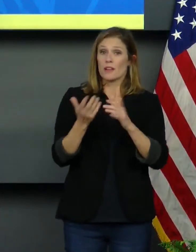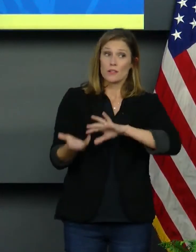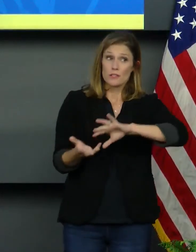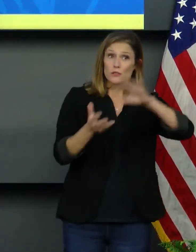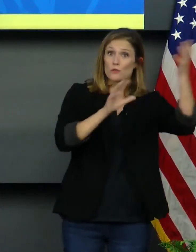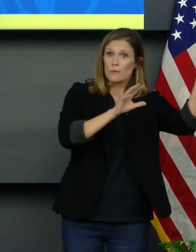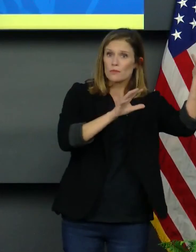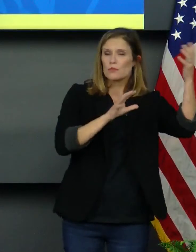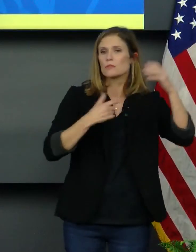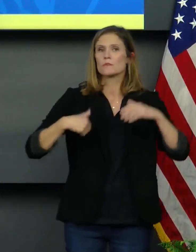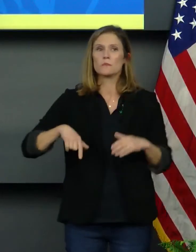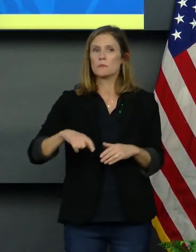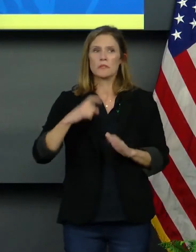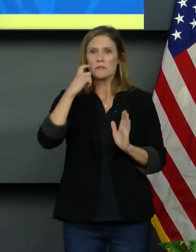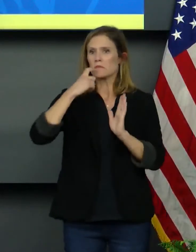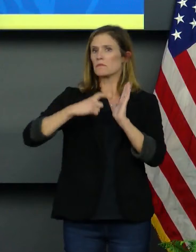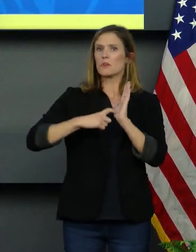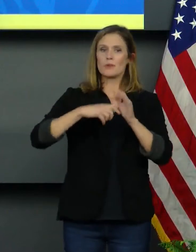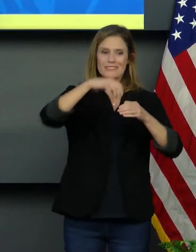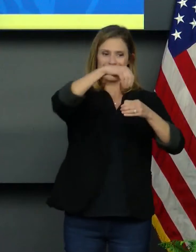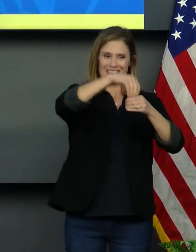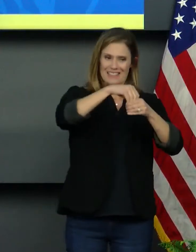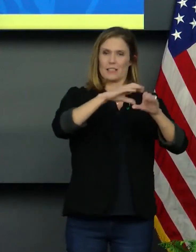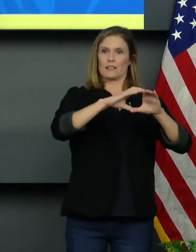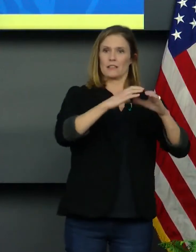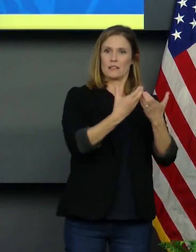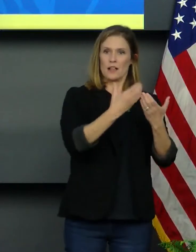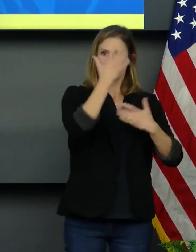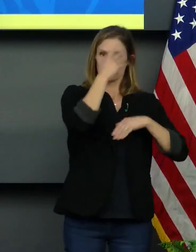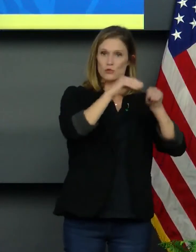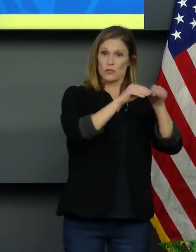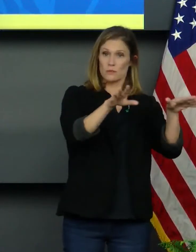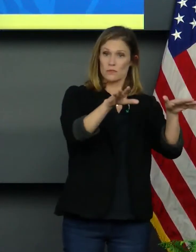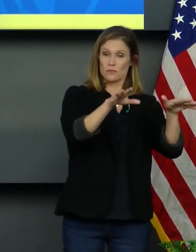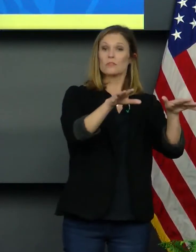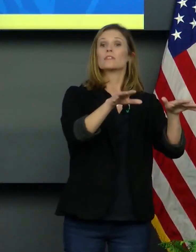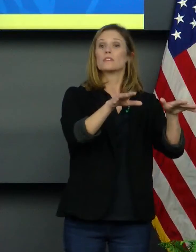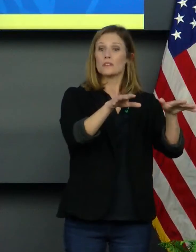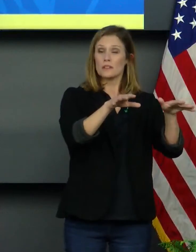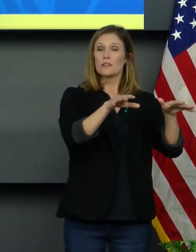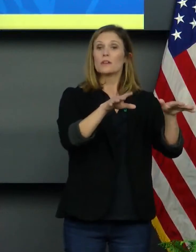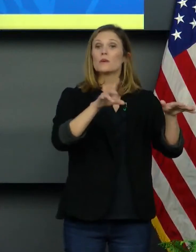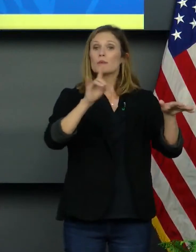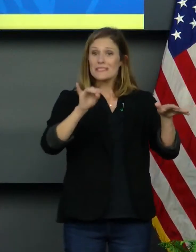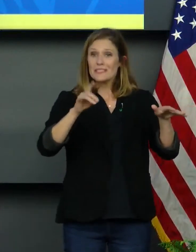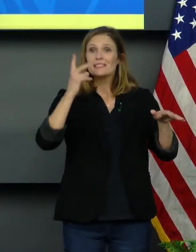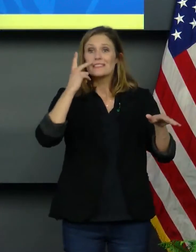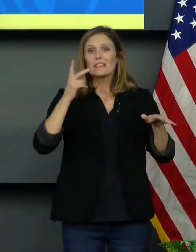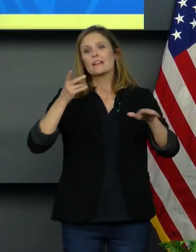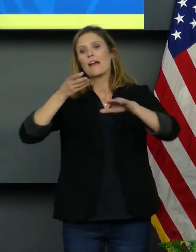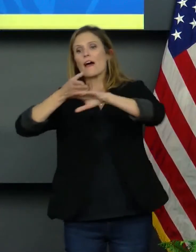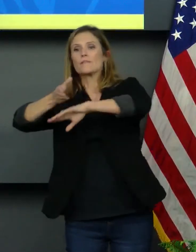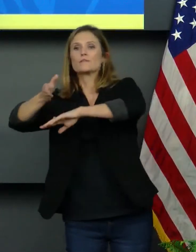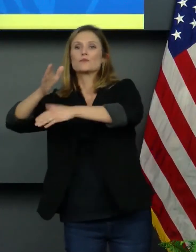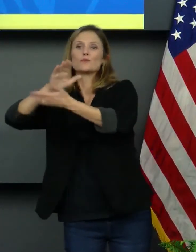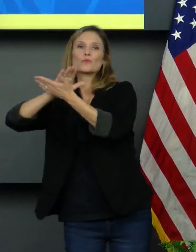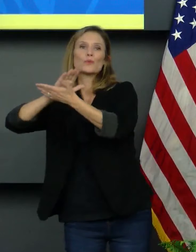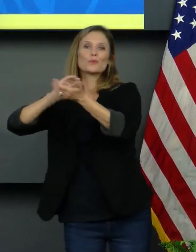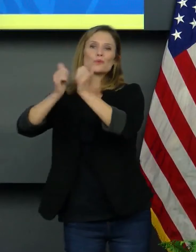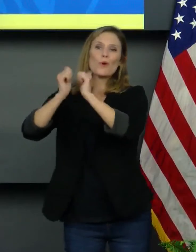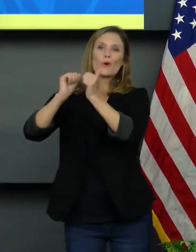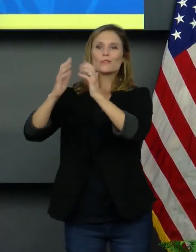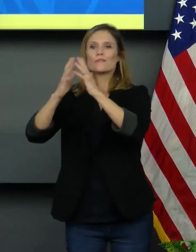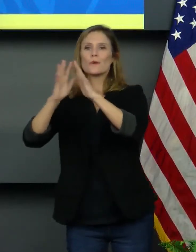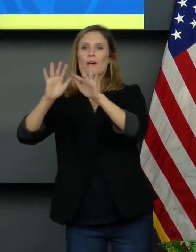disruptions, we did not see a lot of in-classroom transmission. Now, there are some caveats to that. We did see some transmission in extracurriculars, sports,